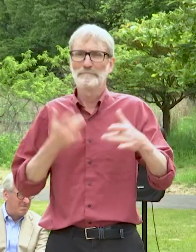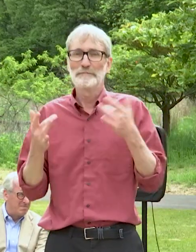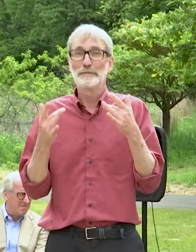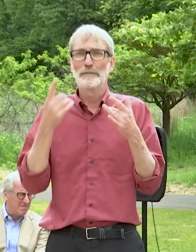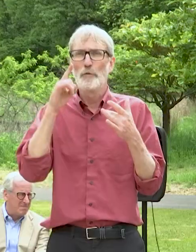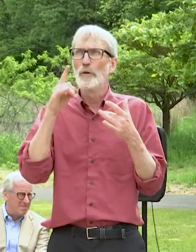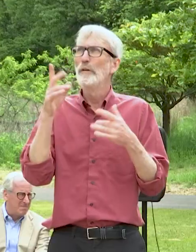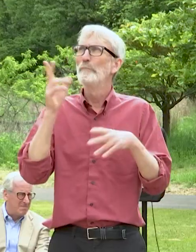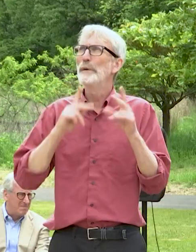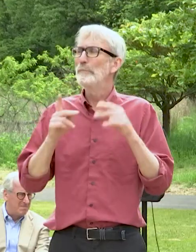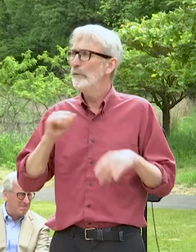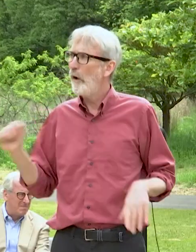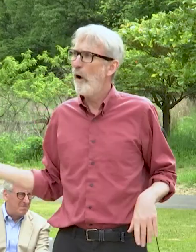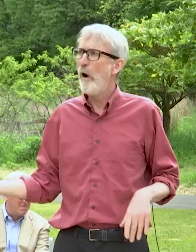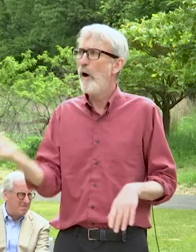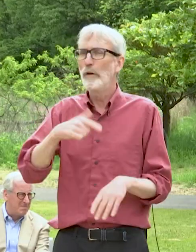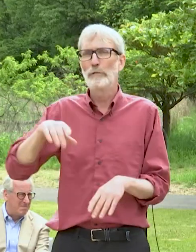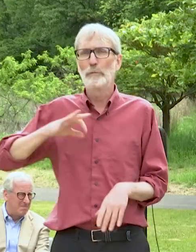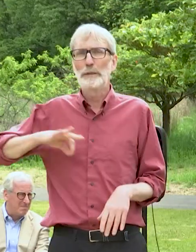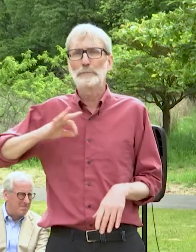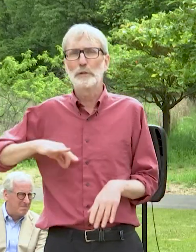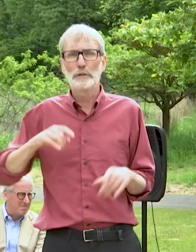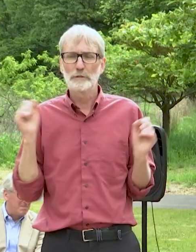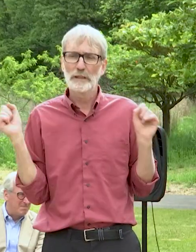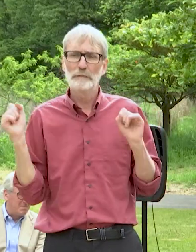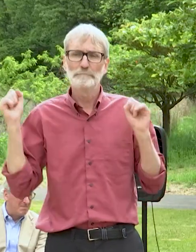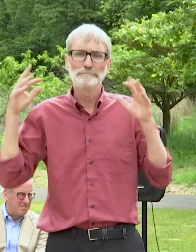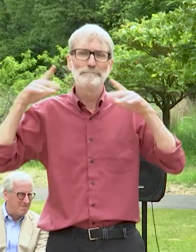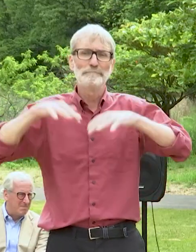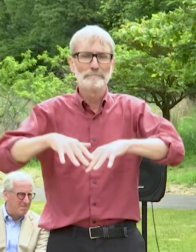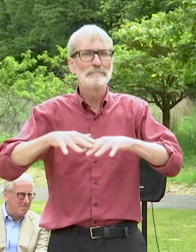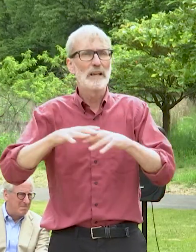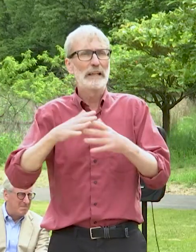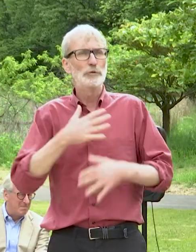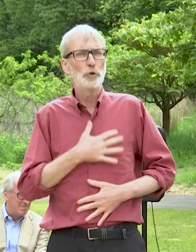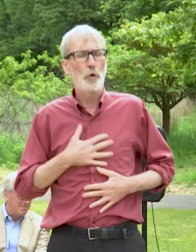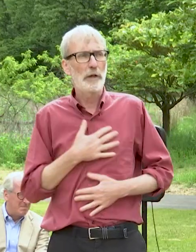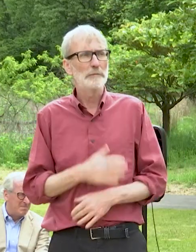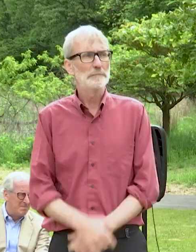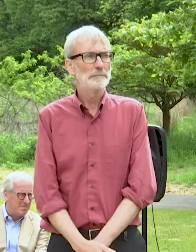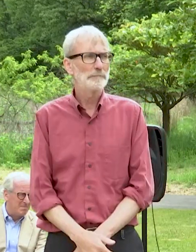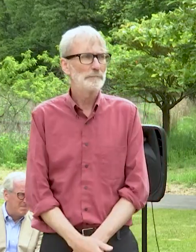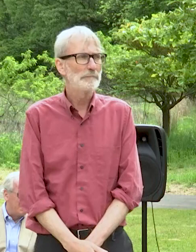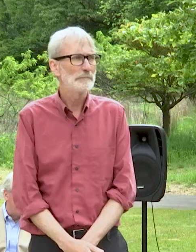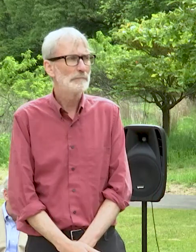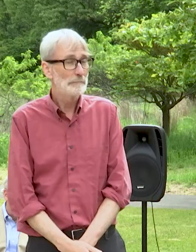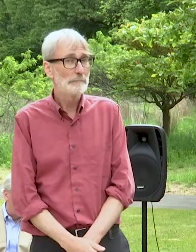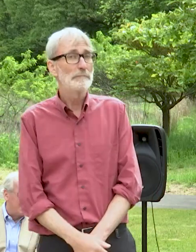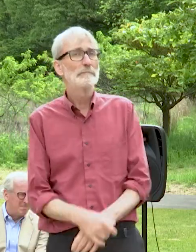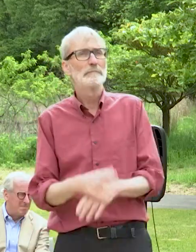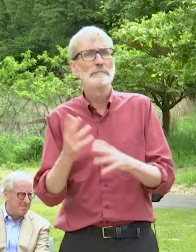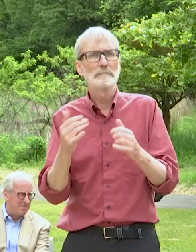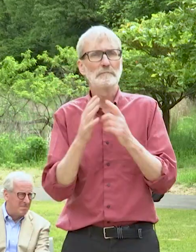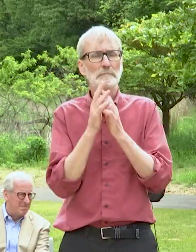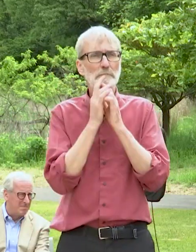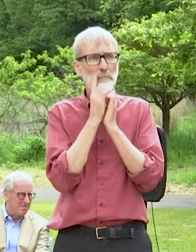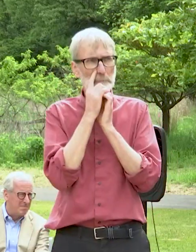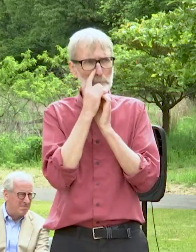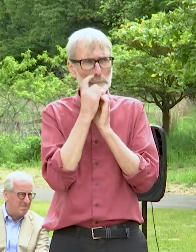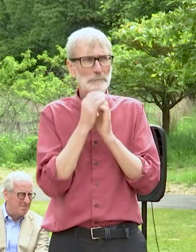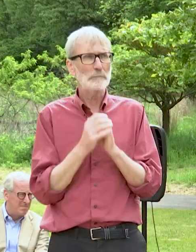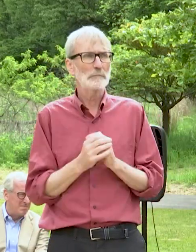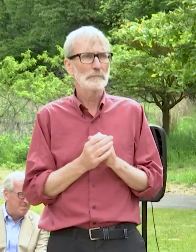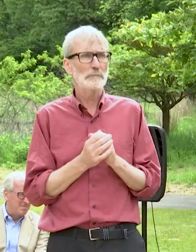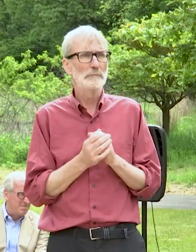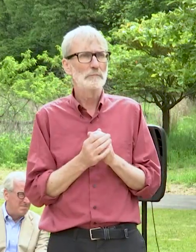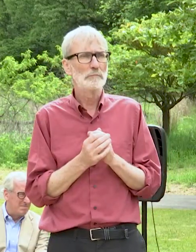from across the city to come and enjoy this beautiful space. And with that,